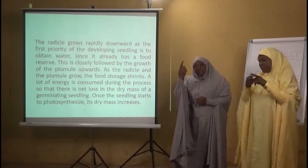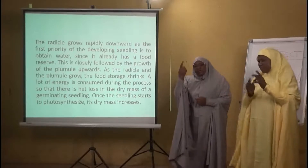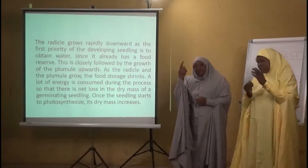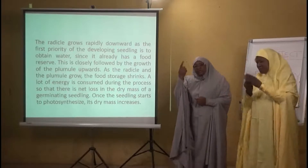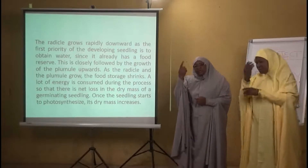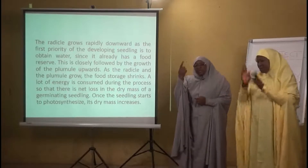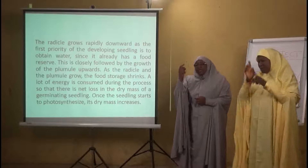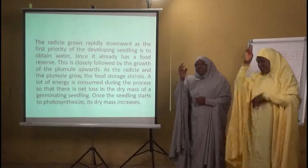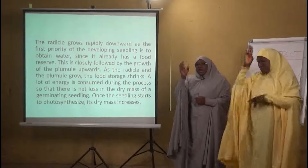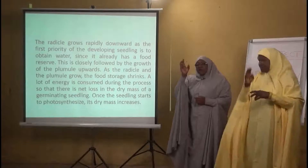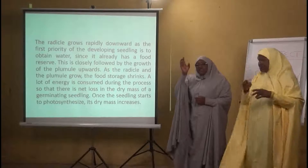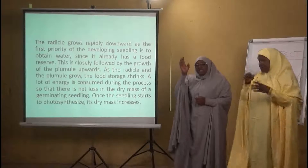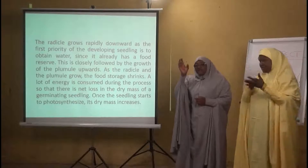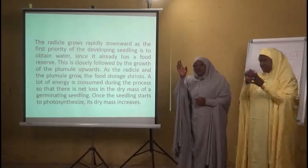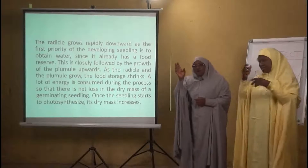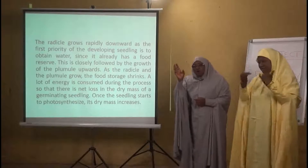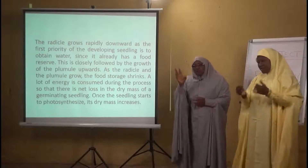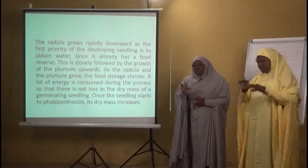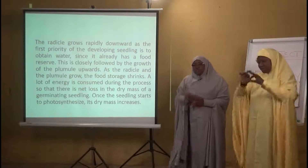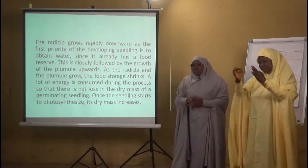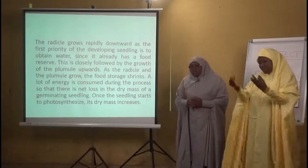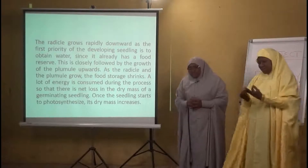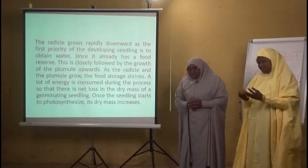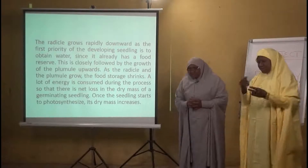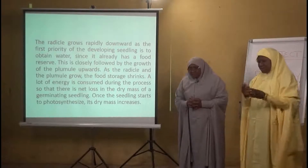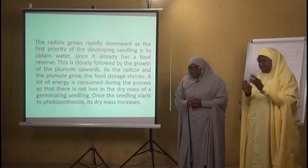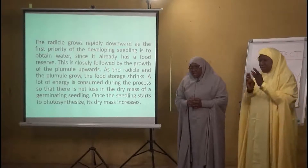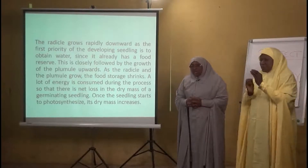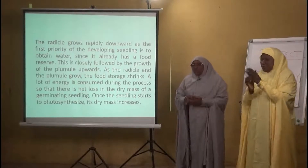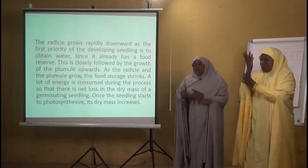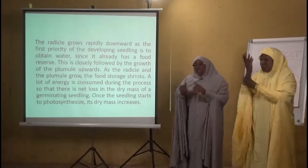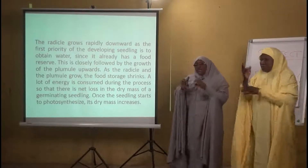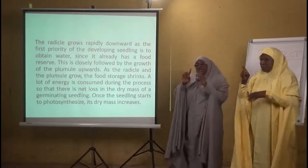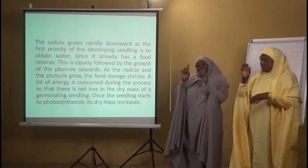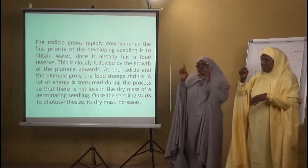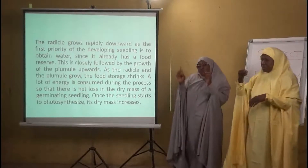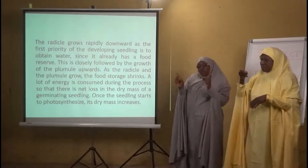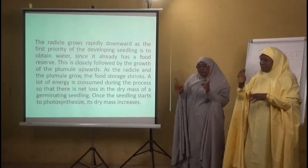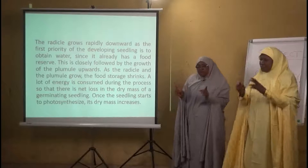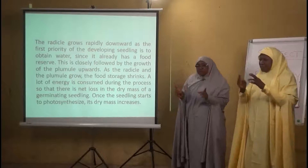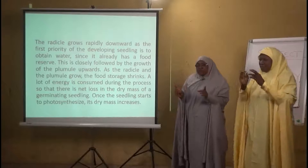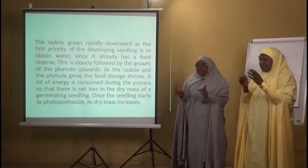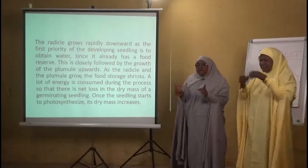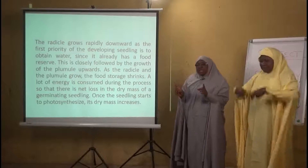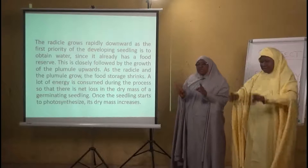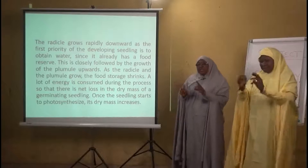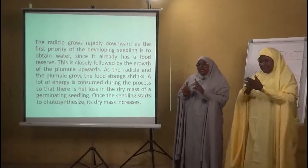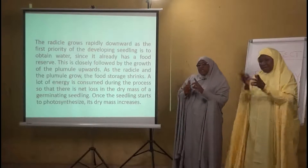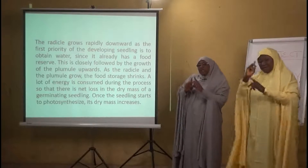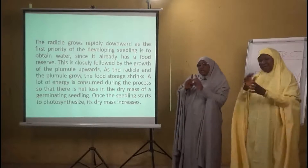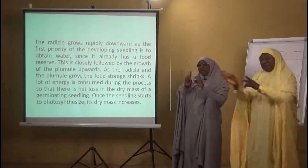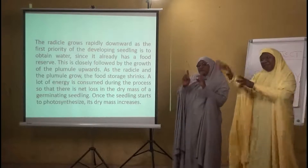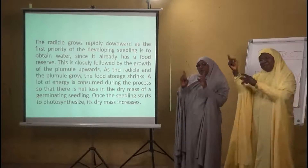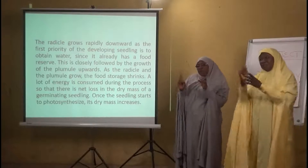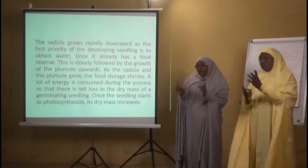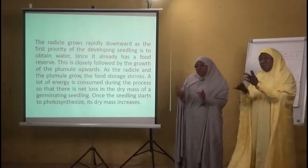upward, it now starts to form the shoot system. That is where the leaves will come out. And immediately, you know,